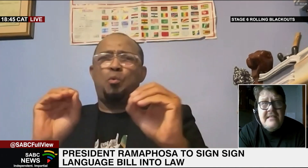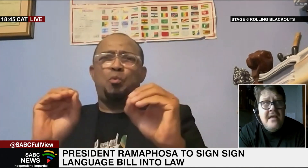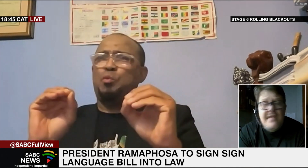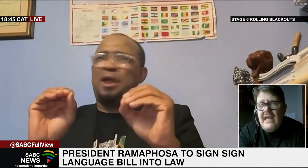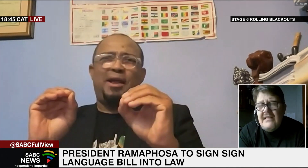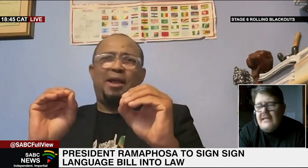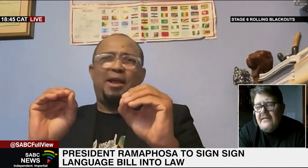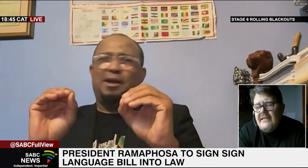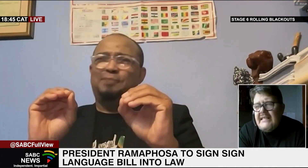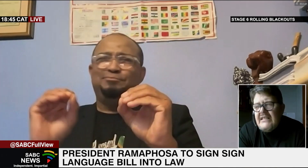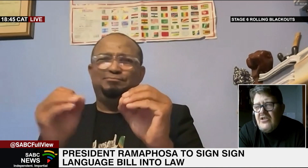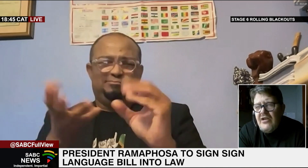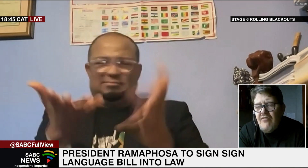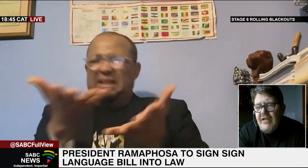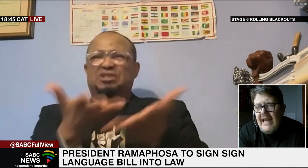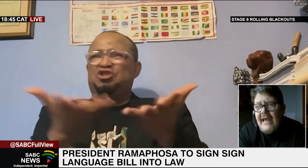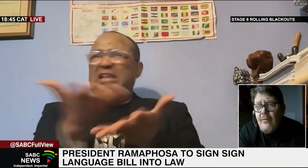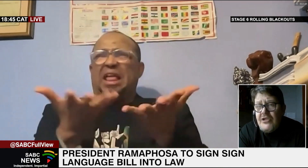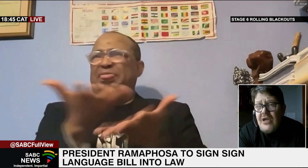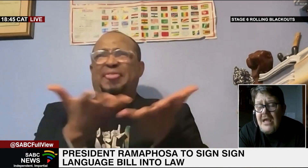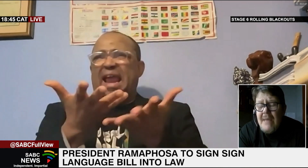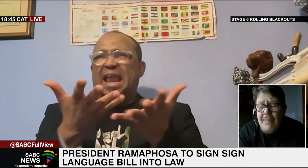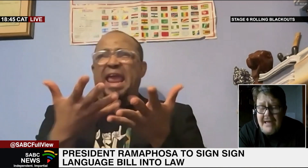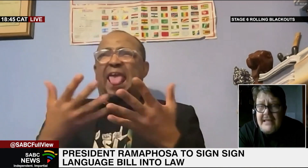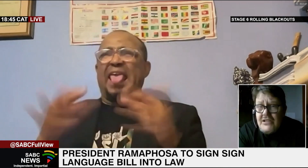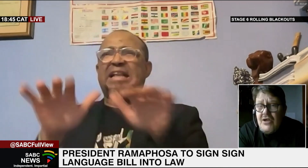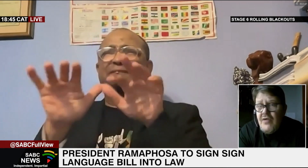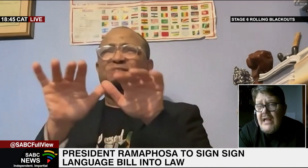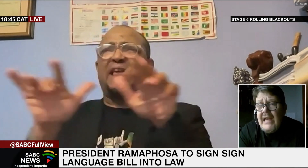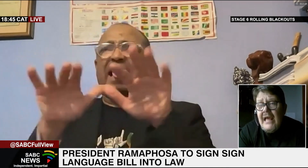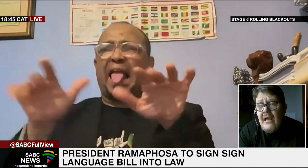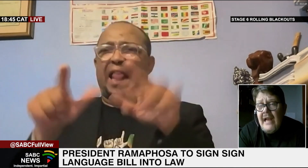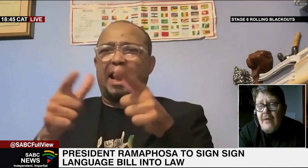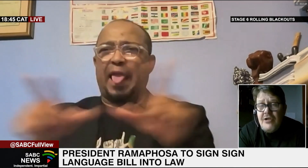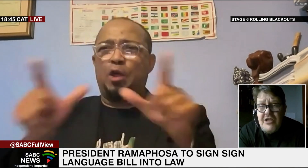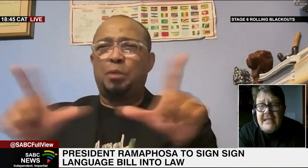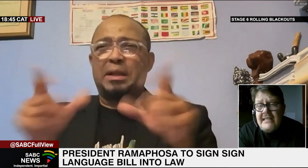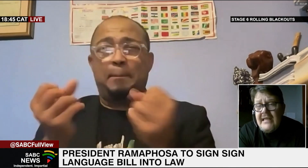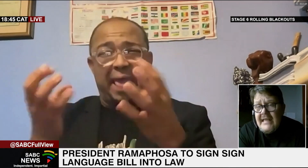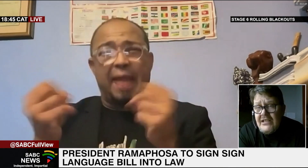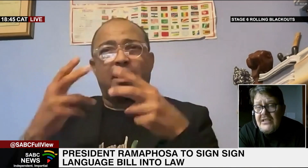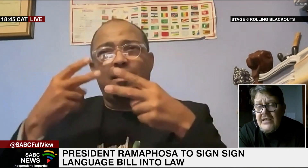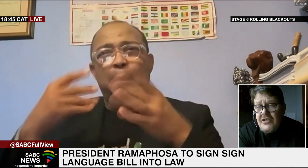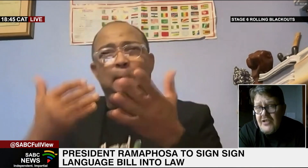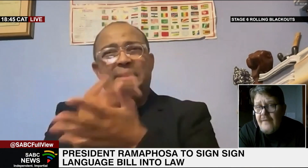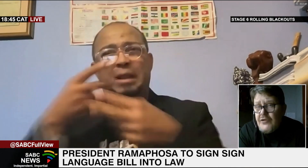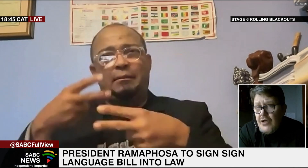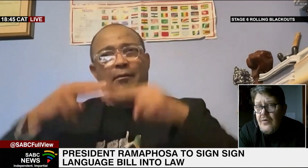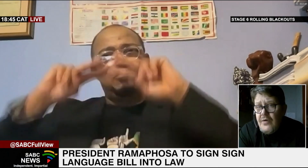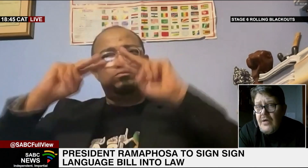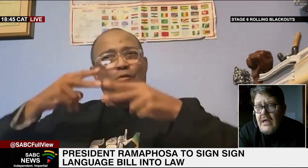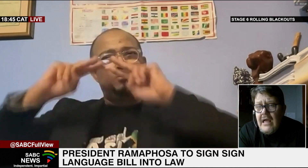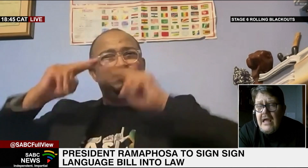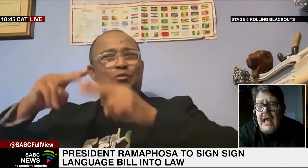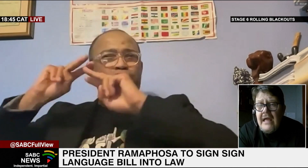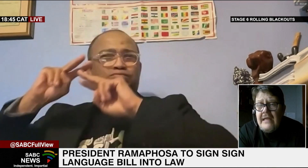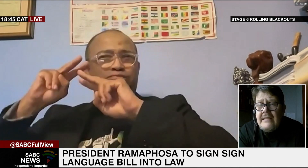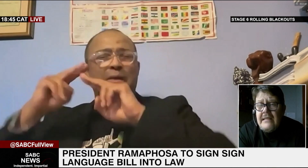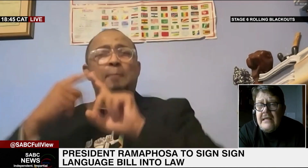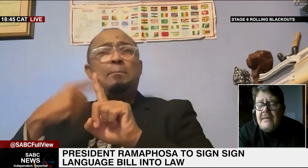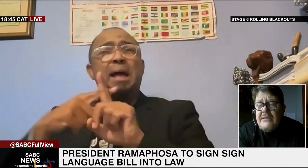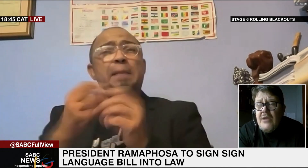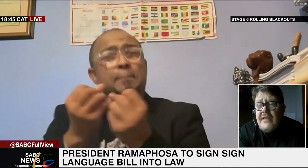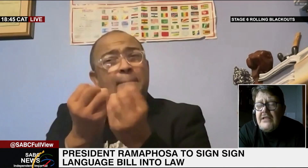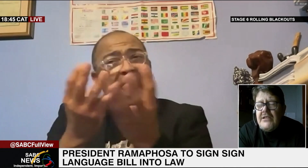that this is not a real language, but it is a real language, as research has shown.